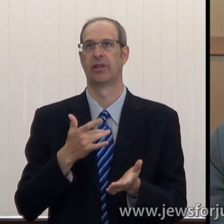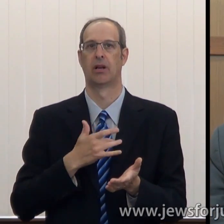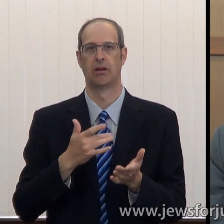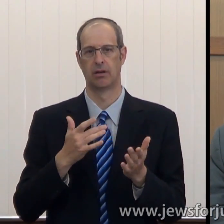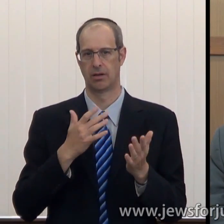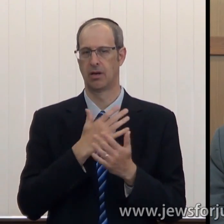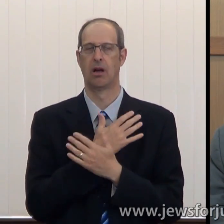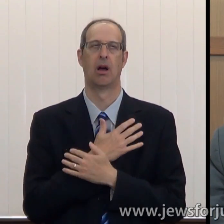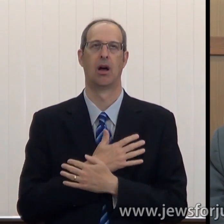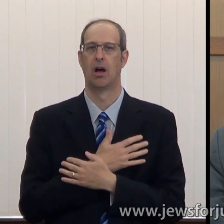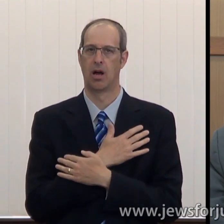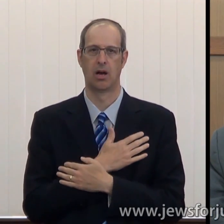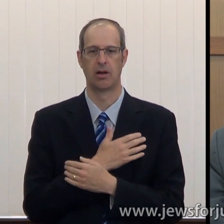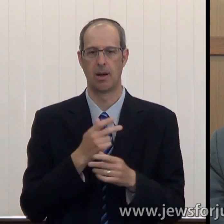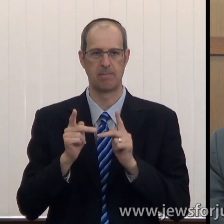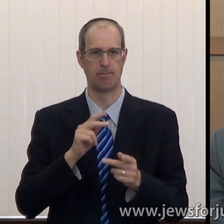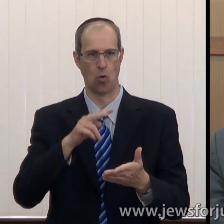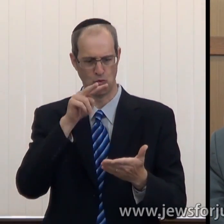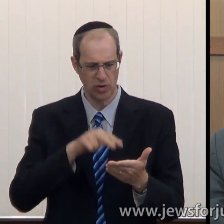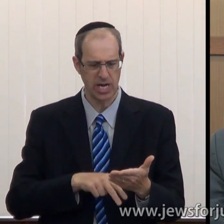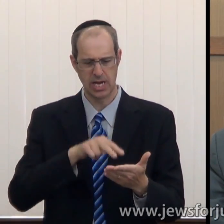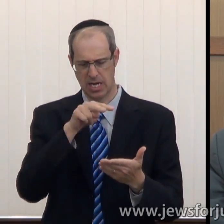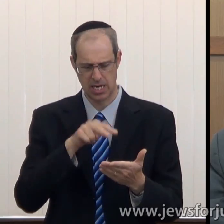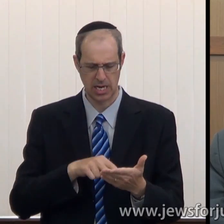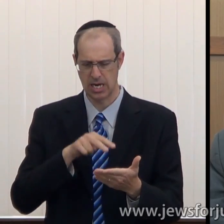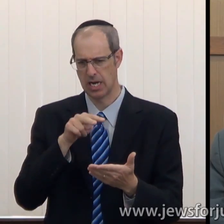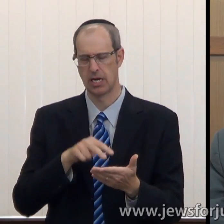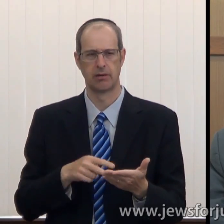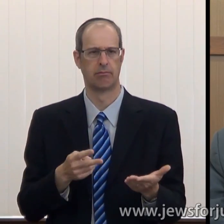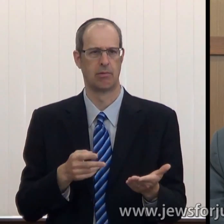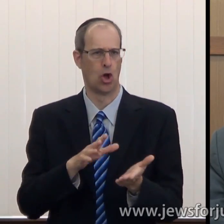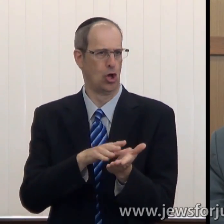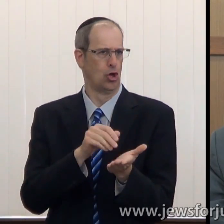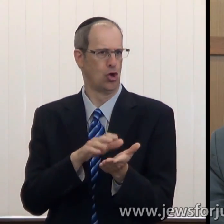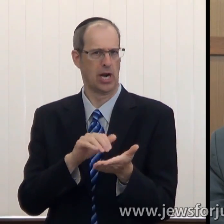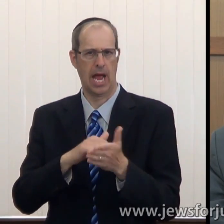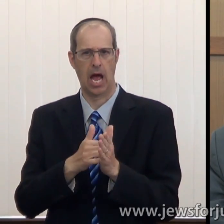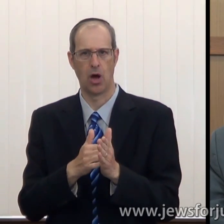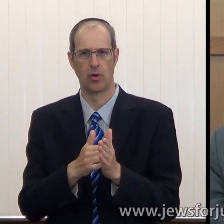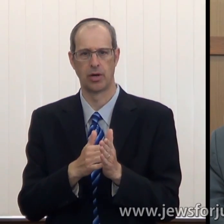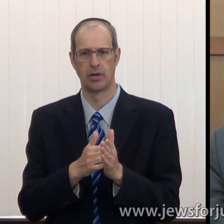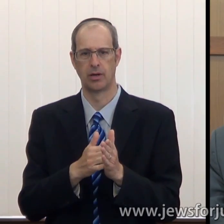And people read books and they learn how to meditate.